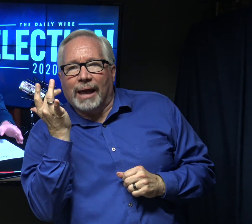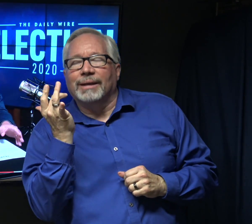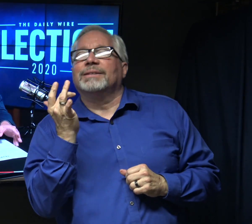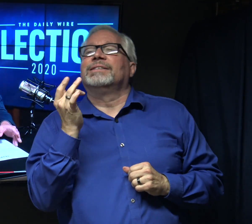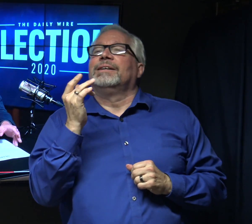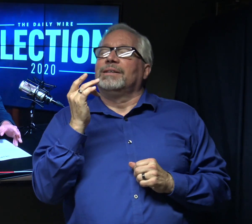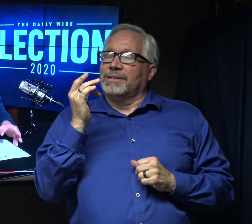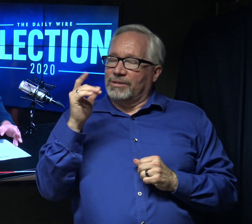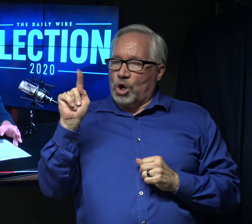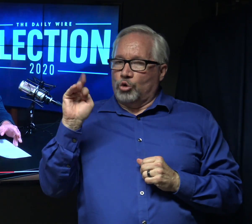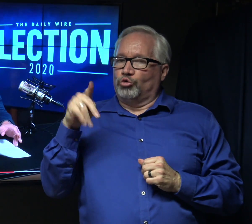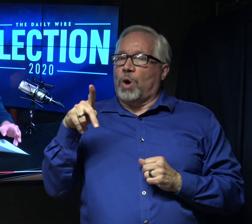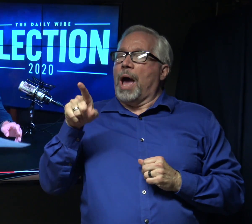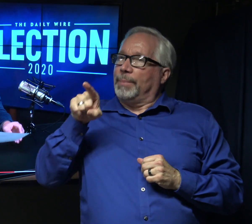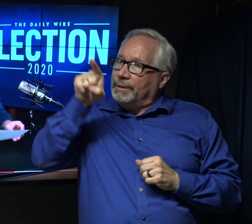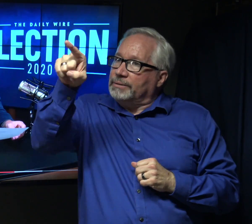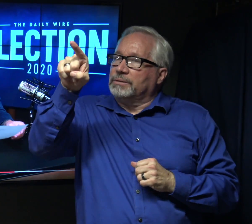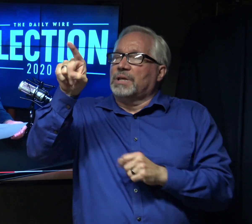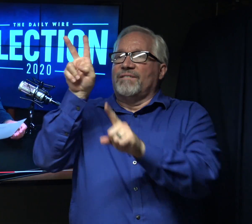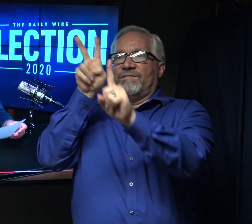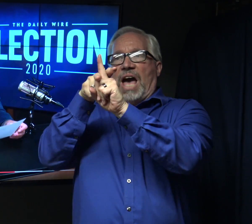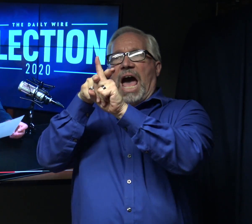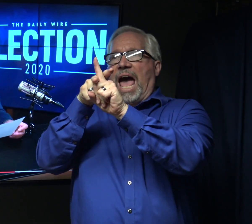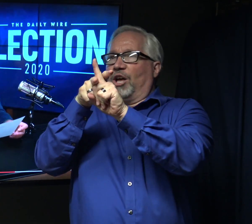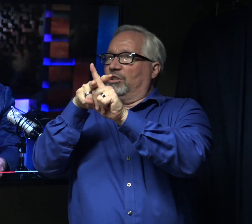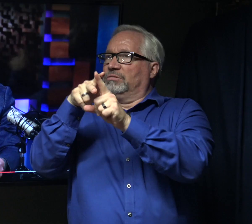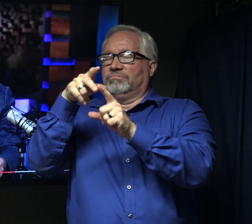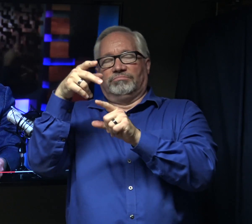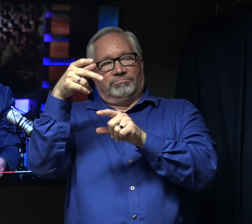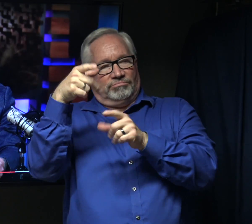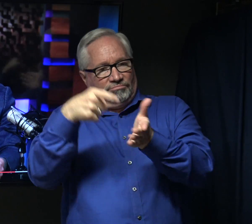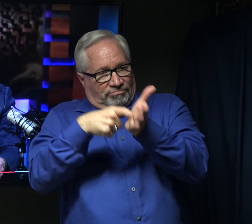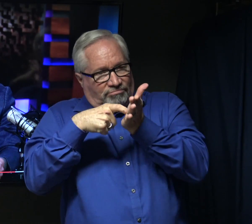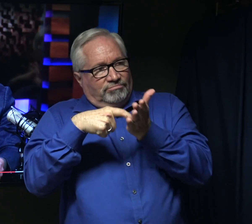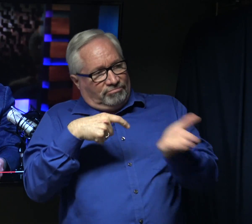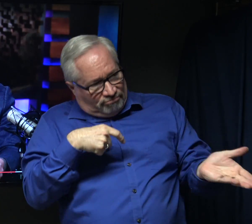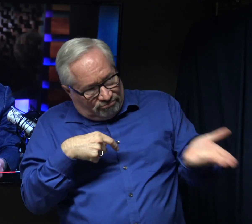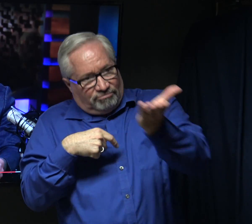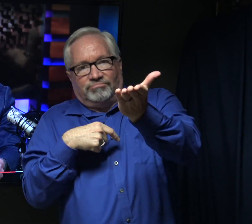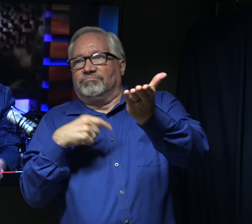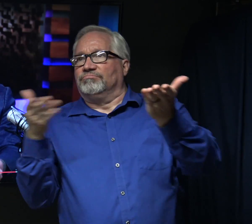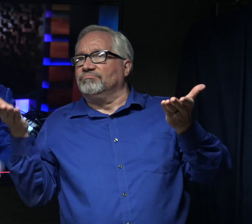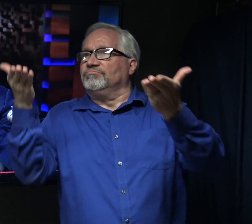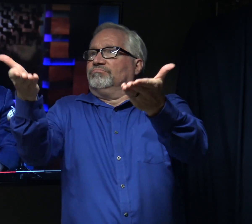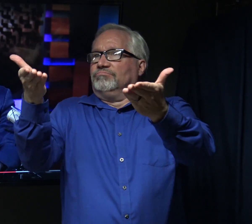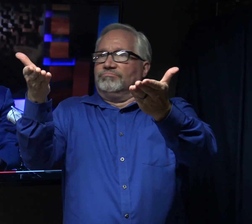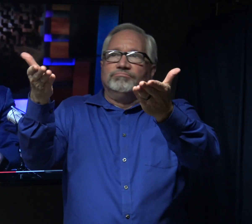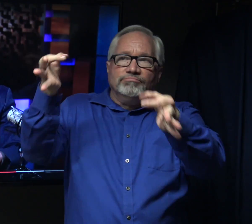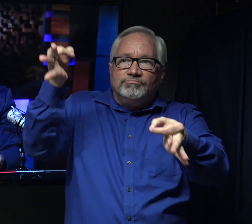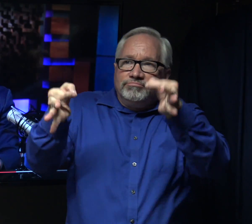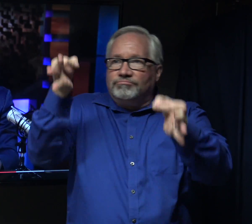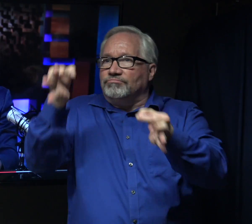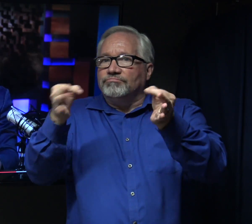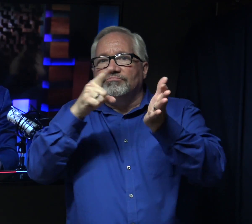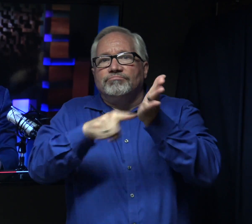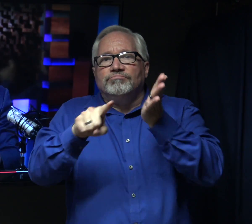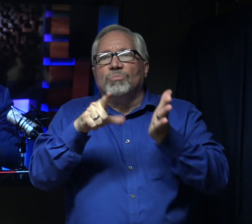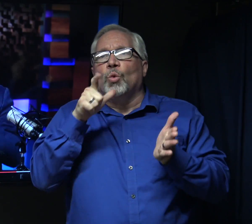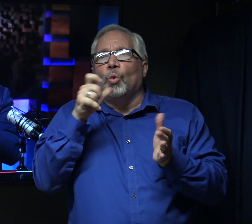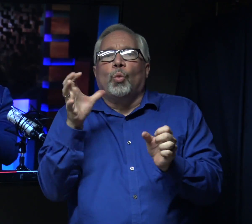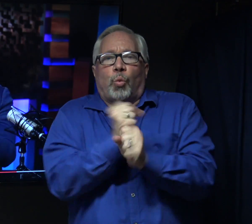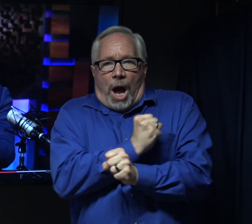their case if they want this to be to drag on, and if they want to hold on to the